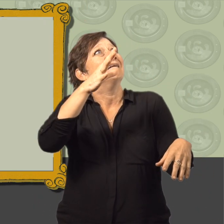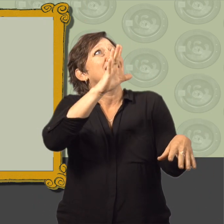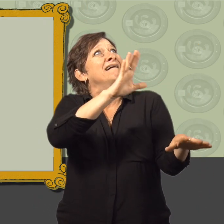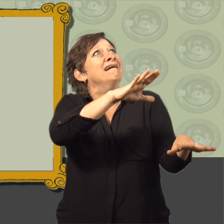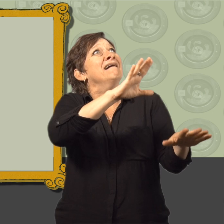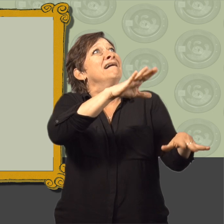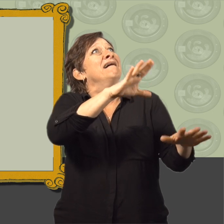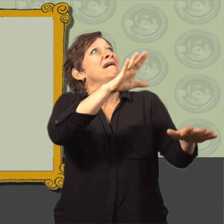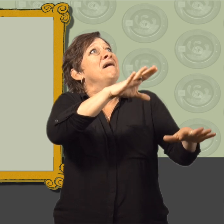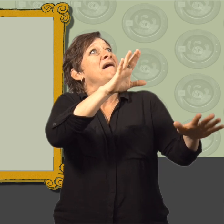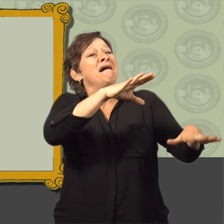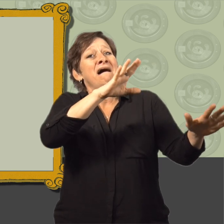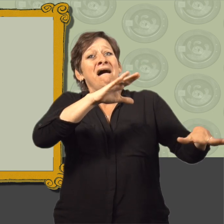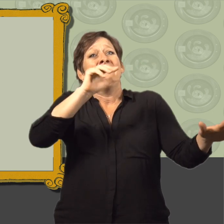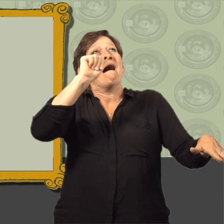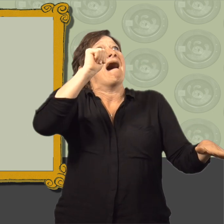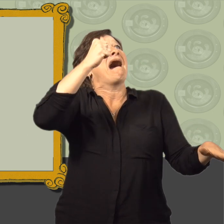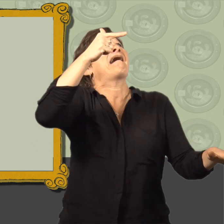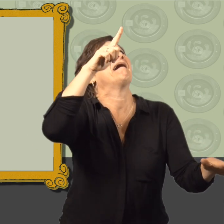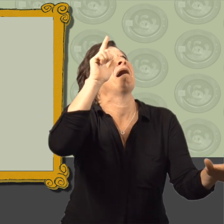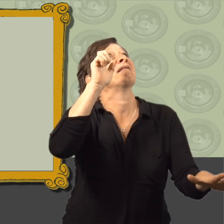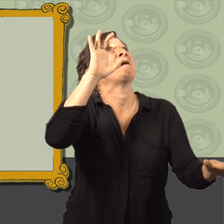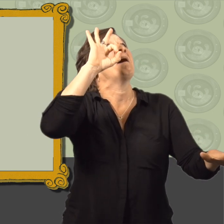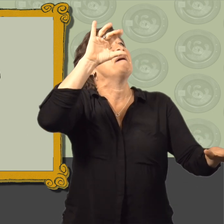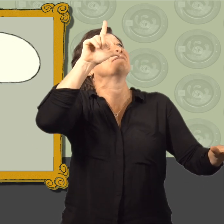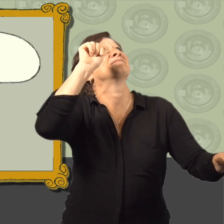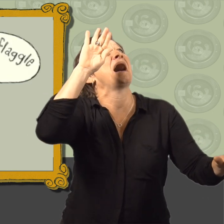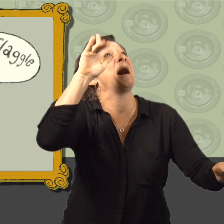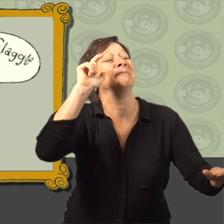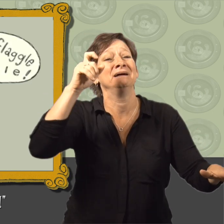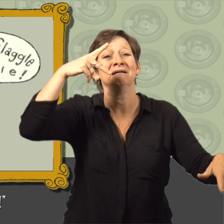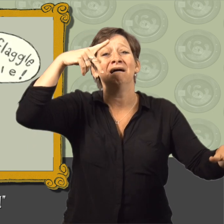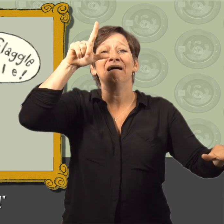Trixie turned to her daddy And said